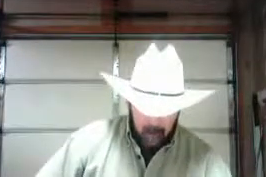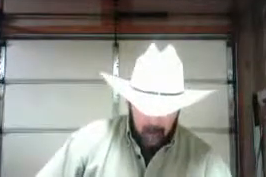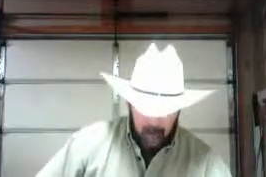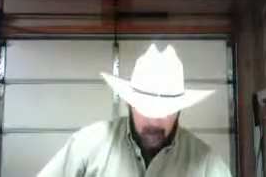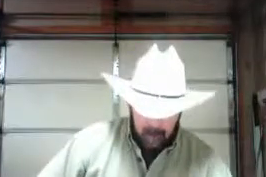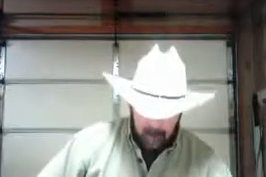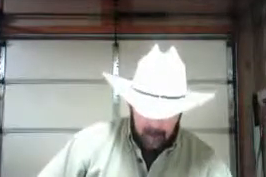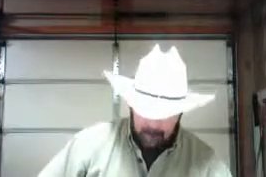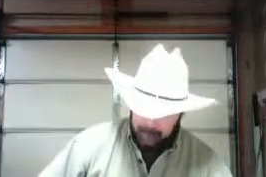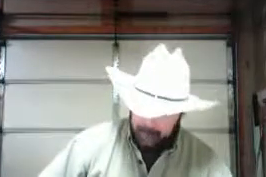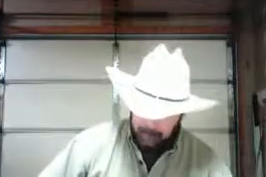Oh, man.